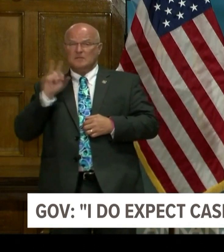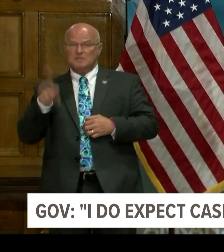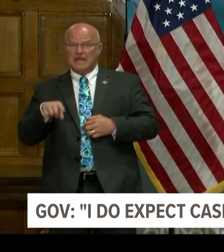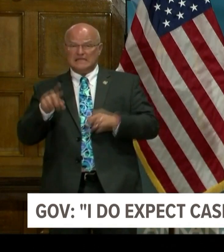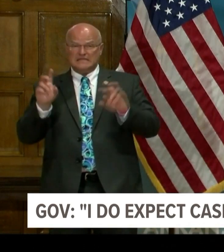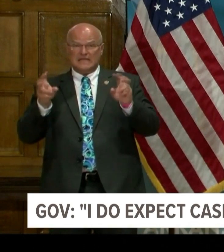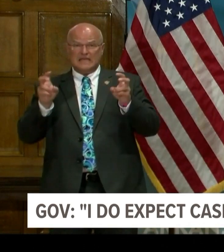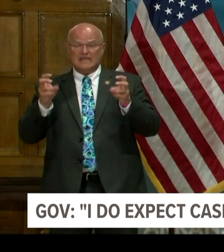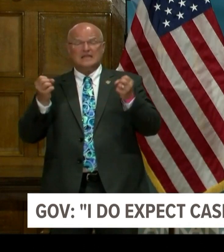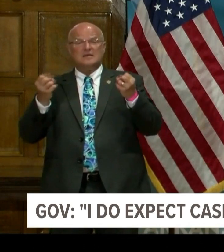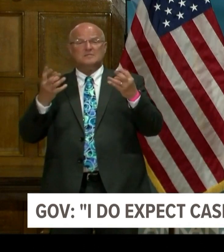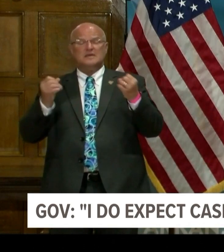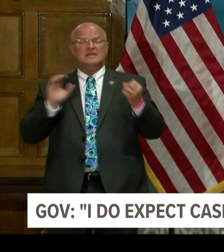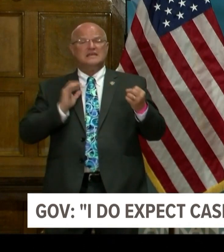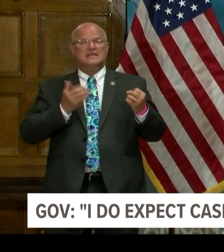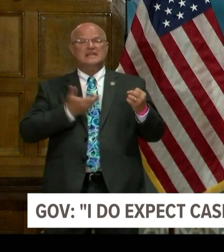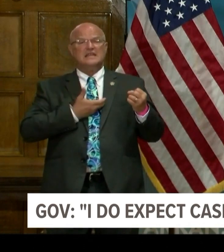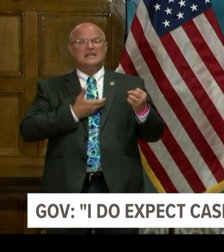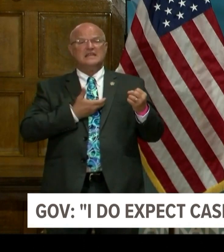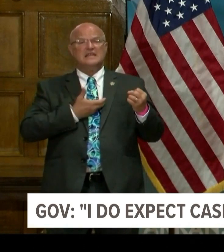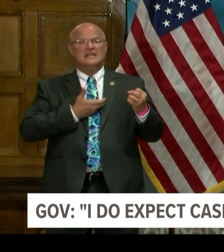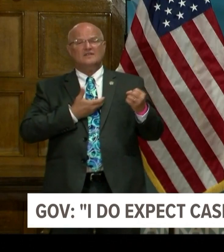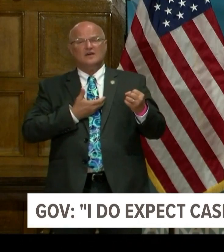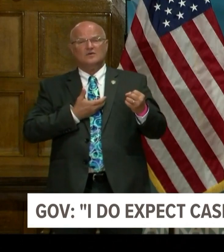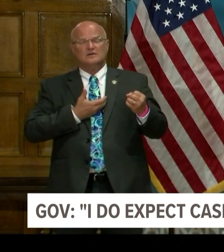terms of many of our